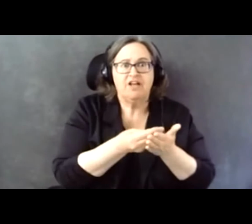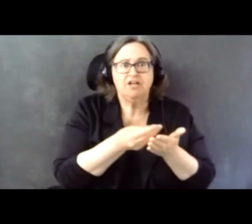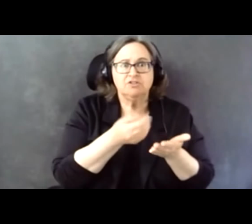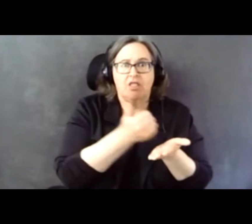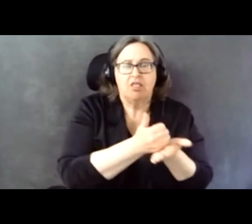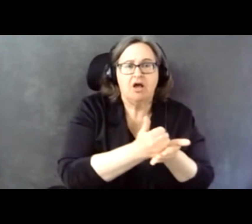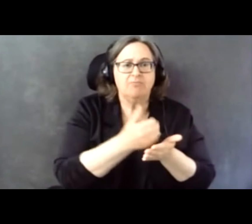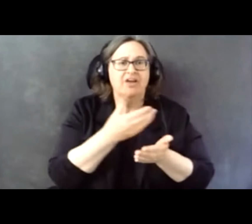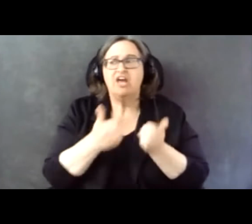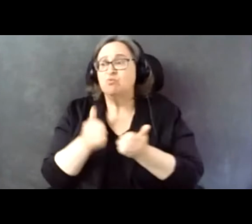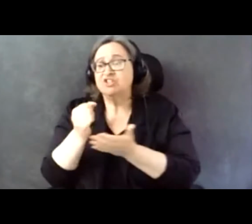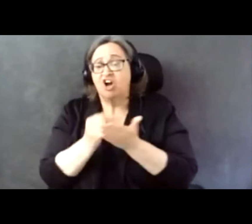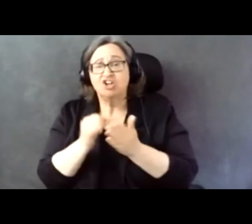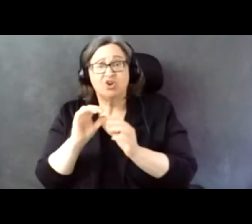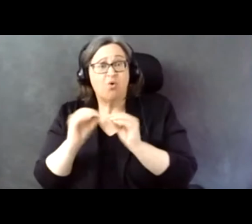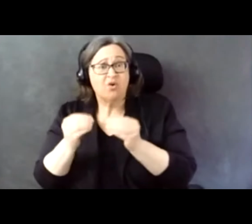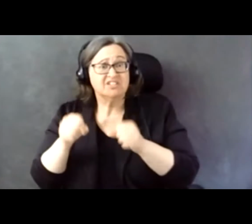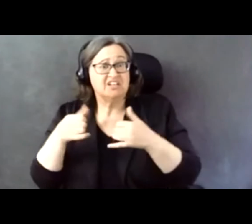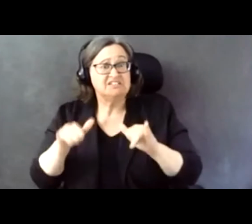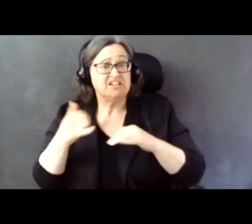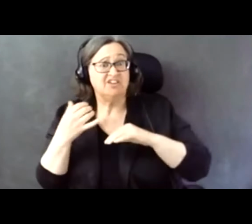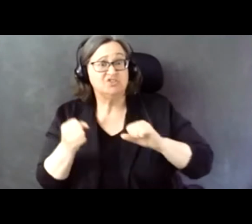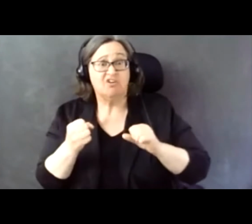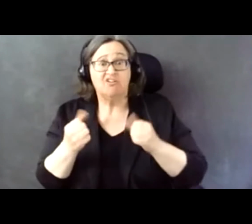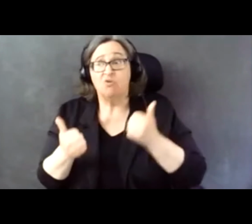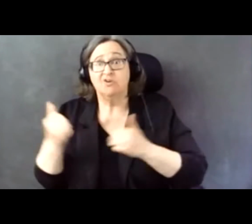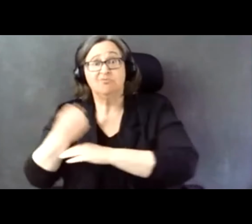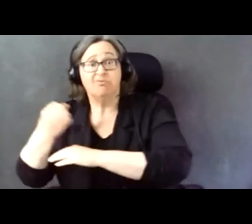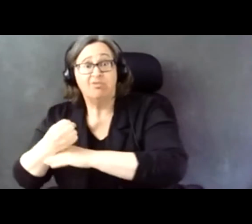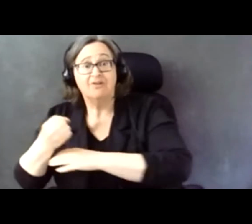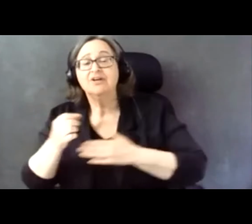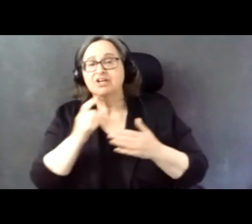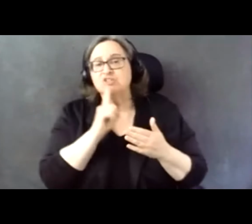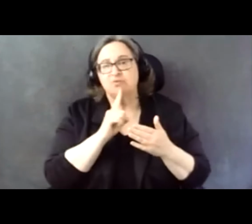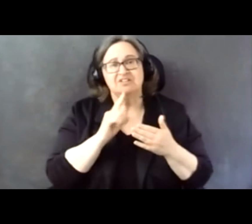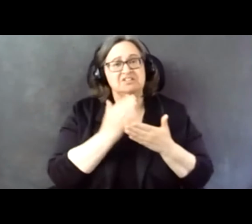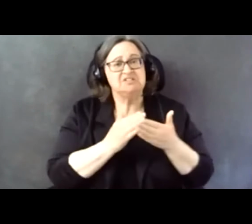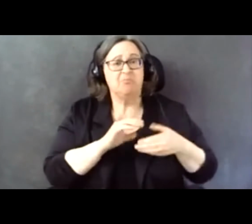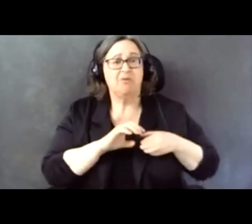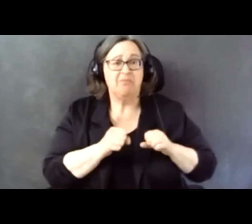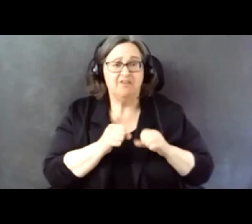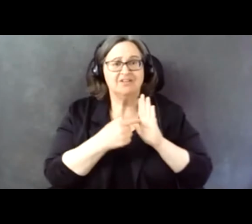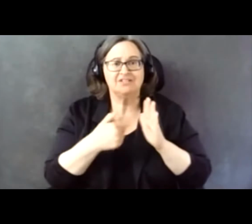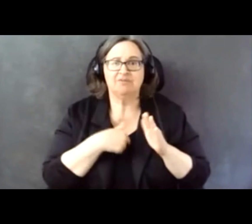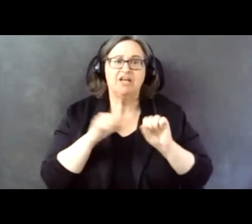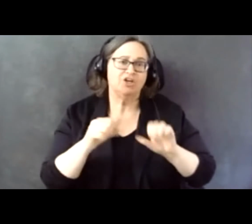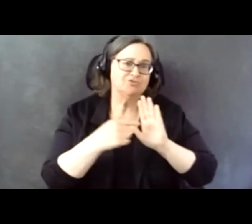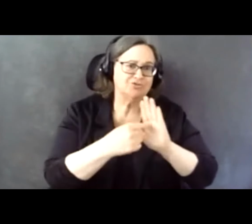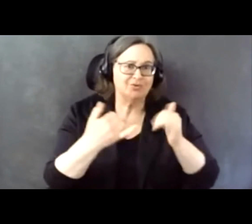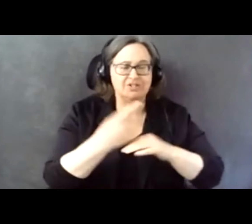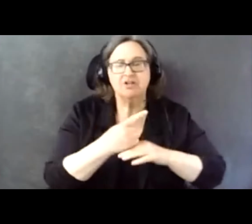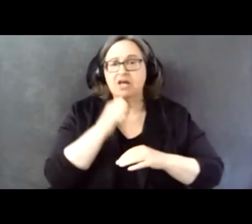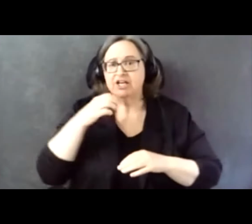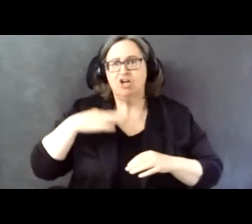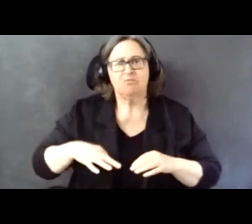able to stay afloat and these are just a few painful examples i can present today nonprofit organizations have